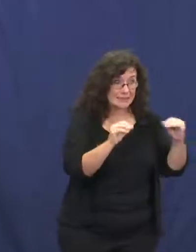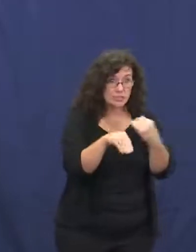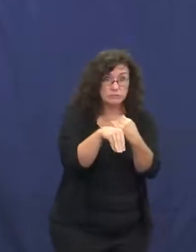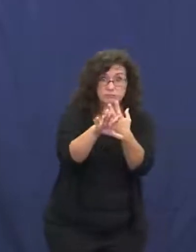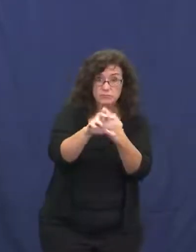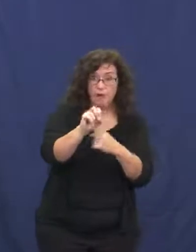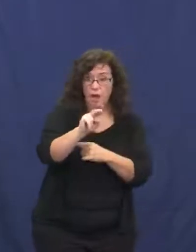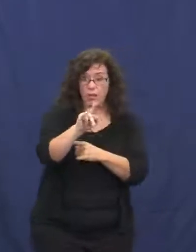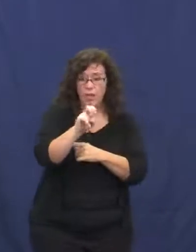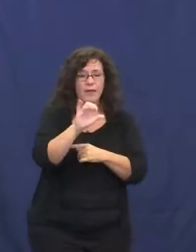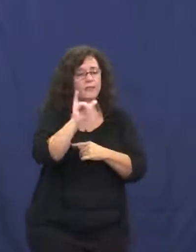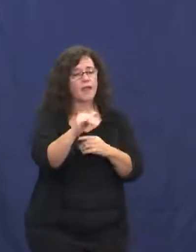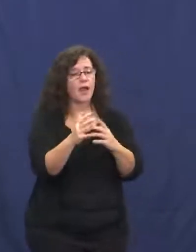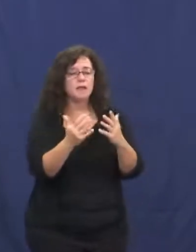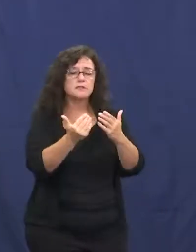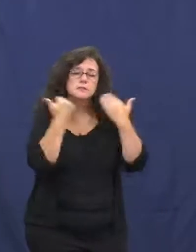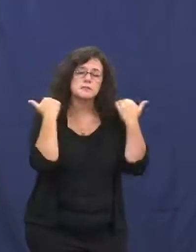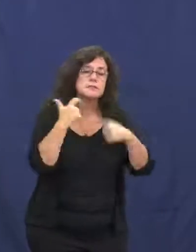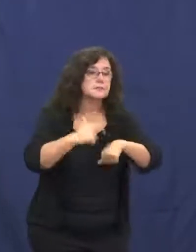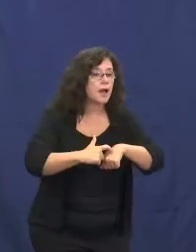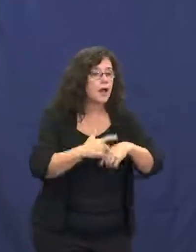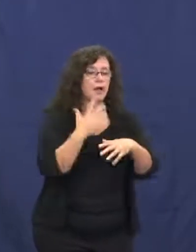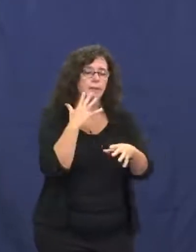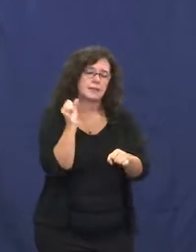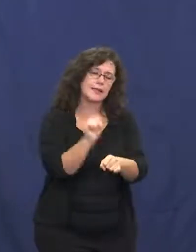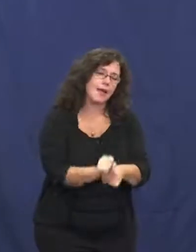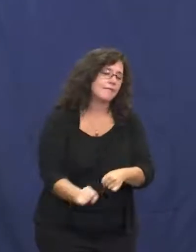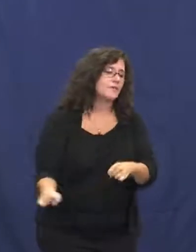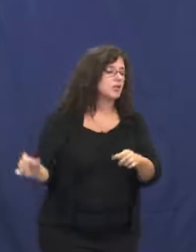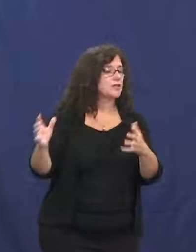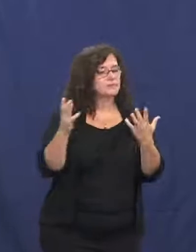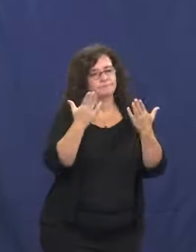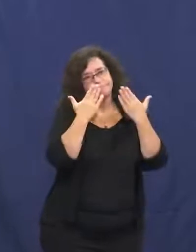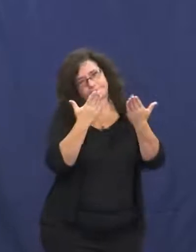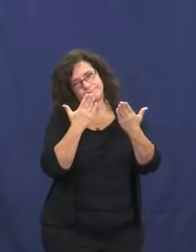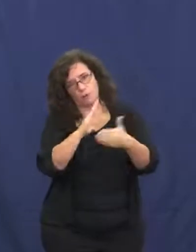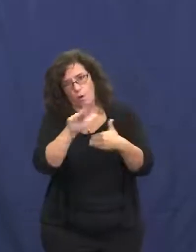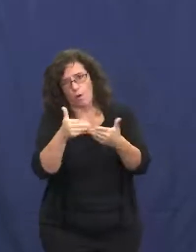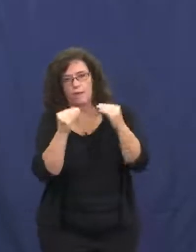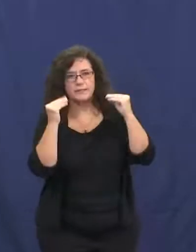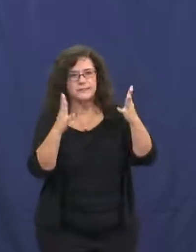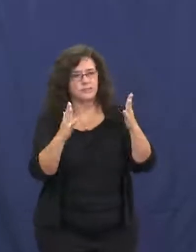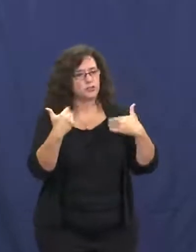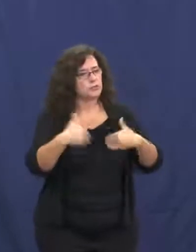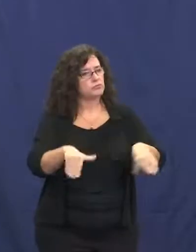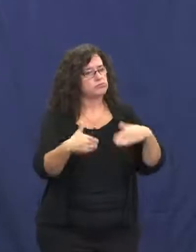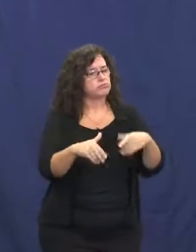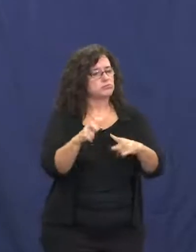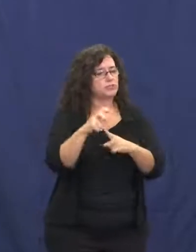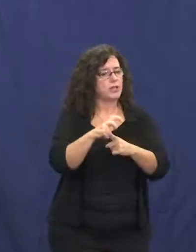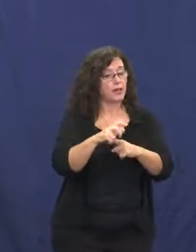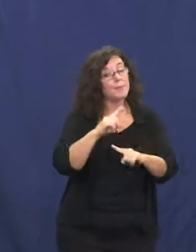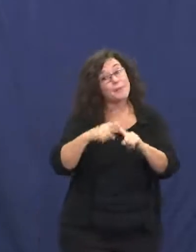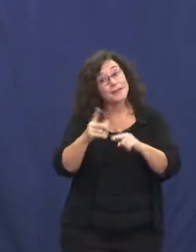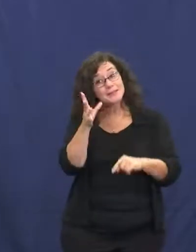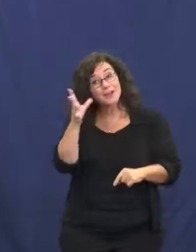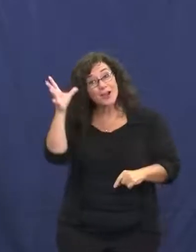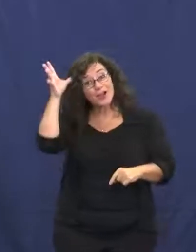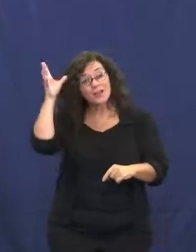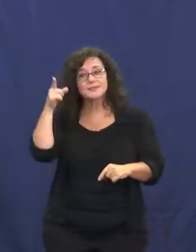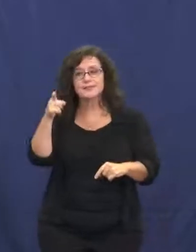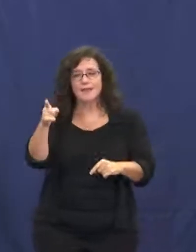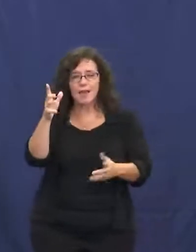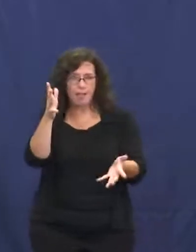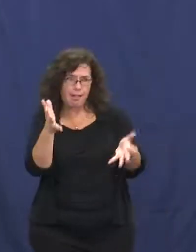because they care so much about each individual student. So we just thank you so much to our teachers and to our parents for being so thoughtful in the way you've